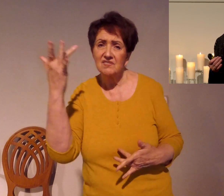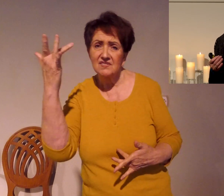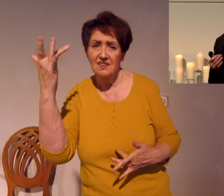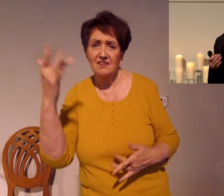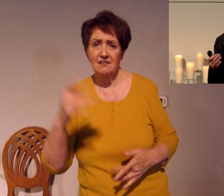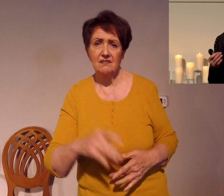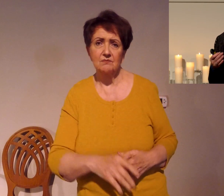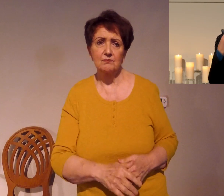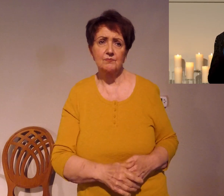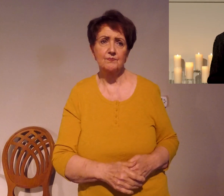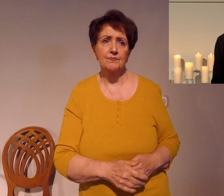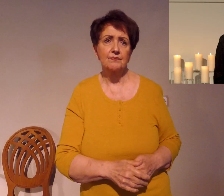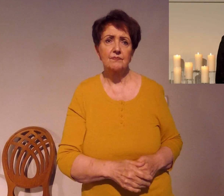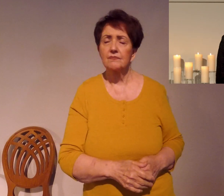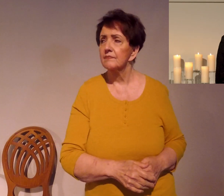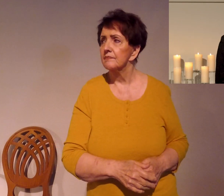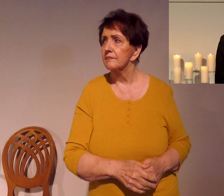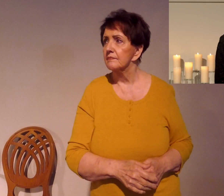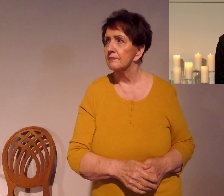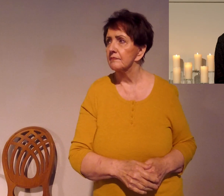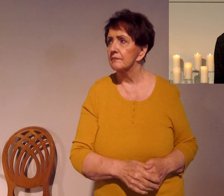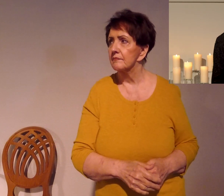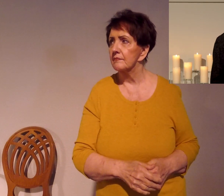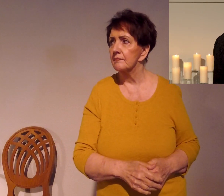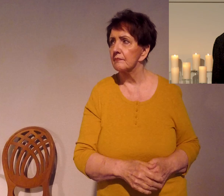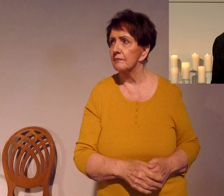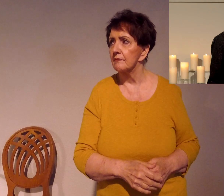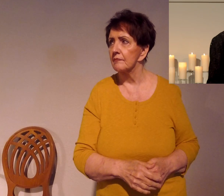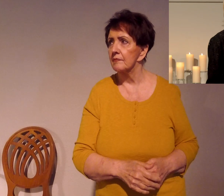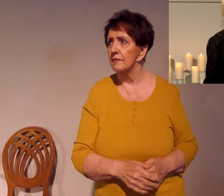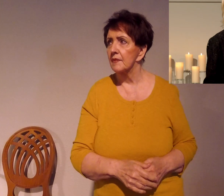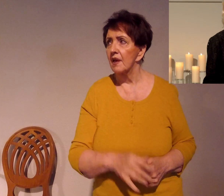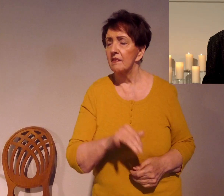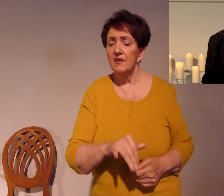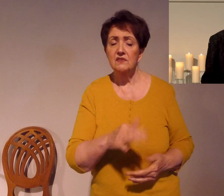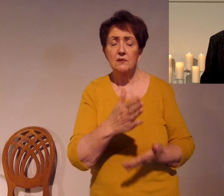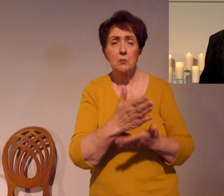we? And this is a